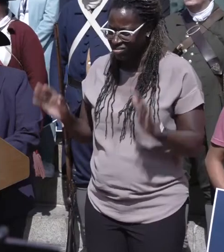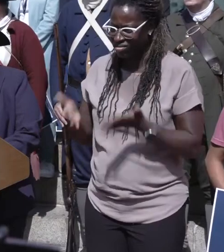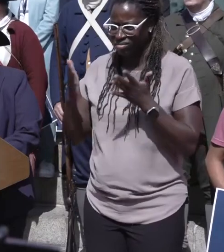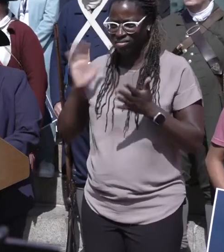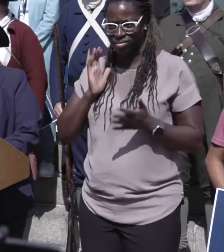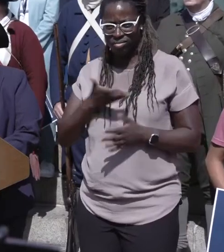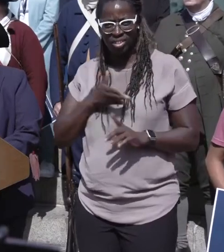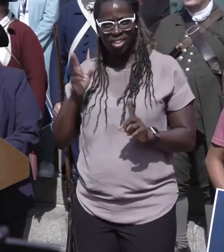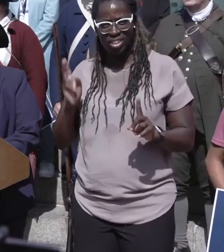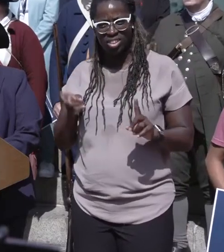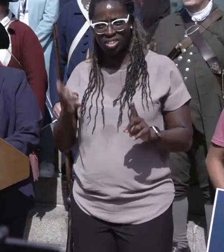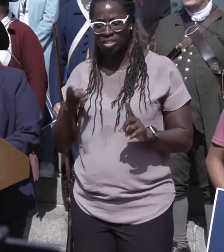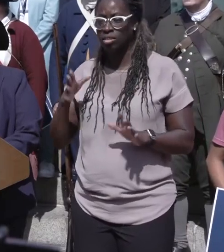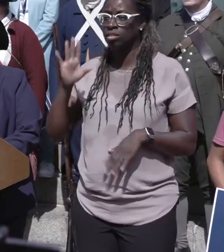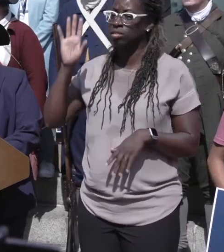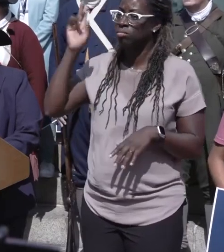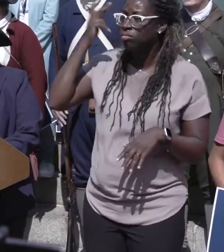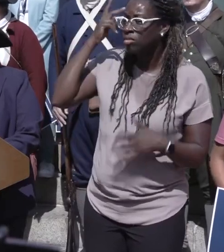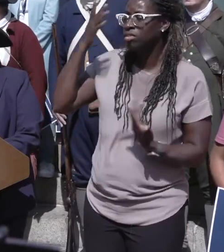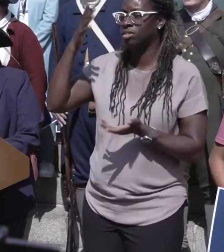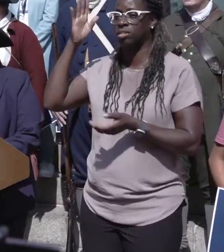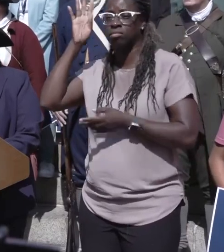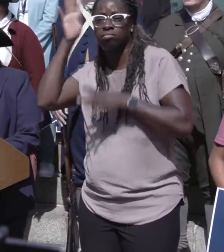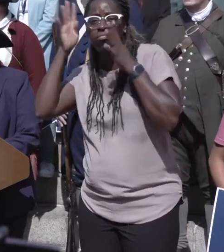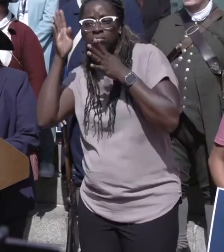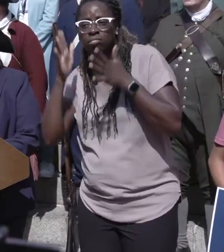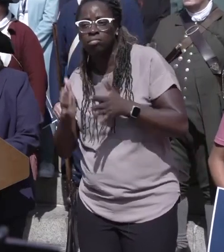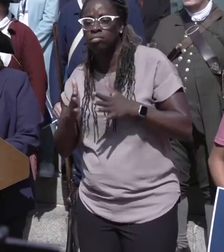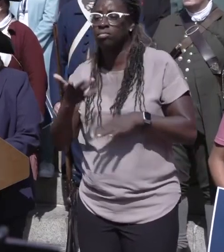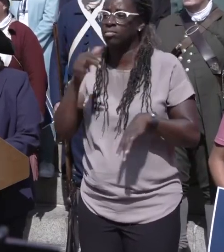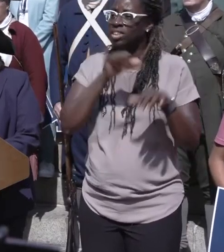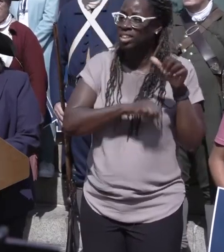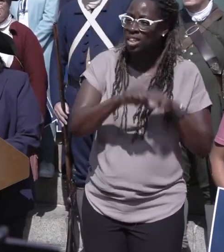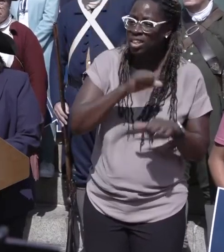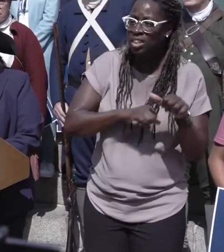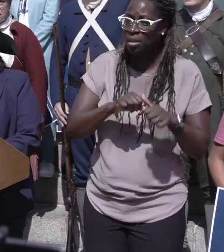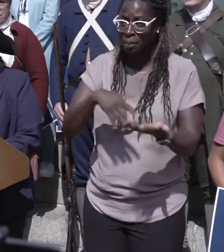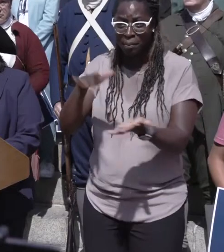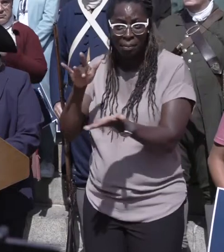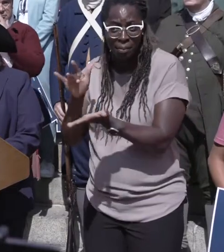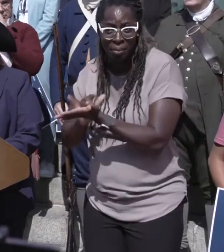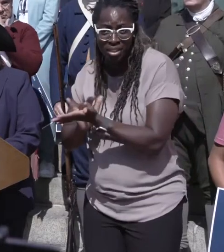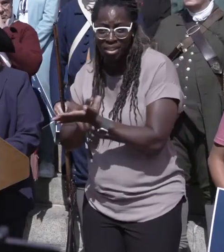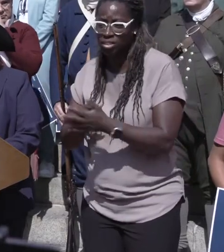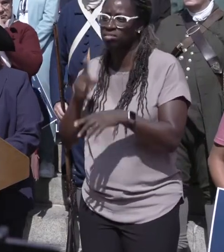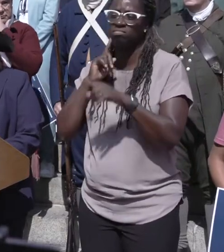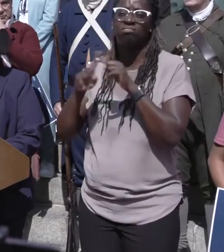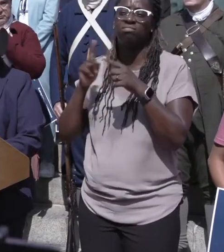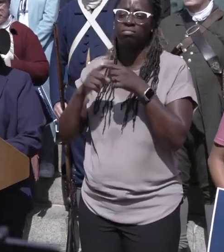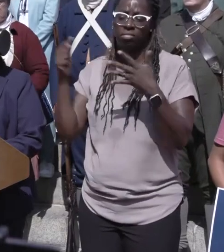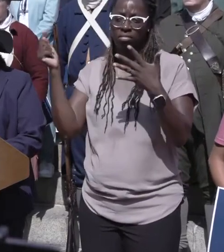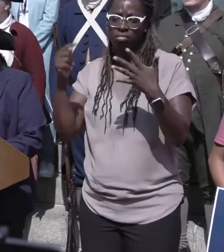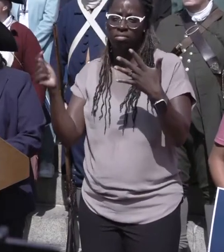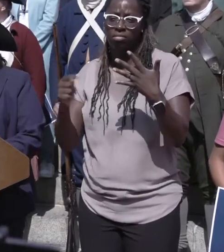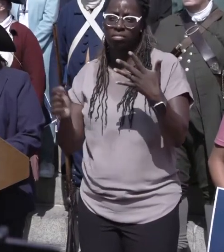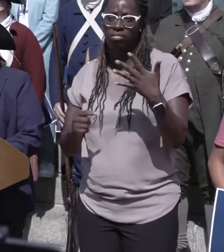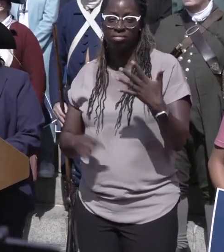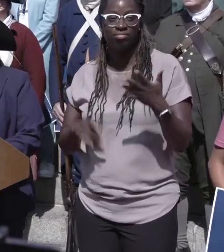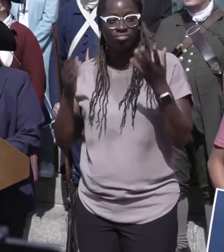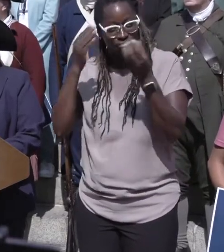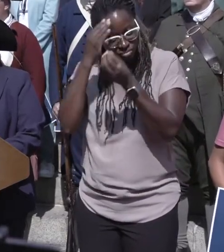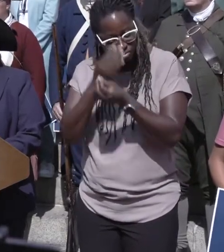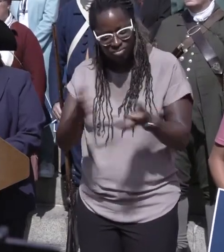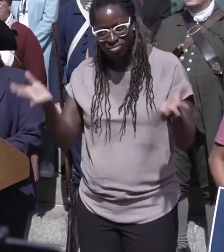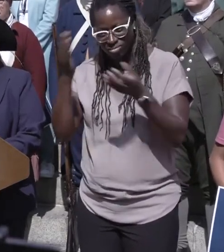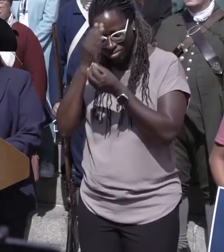for America and the world these 250 years and beyond. Think about it. We have the same streets where Paul Revere